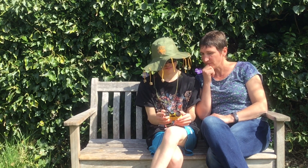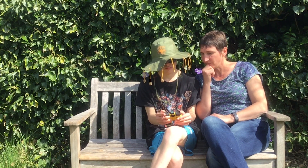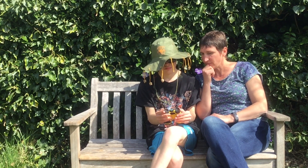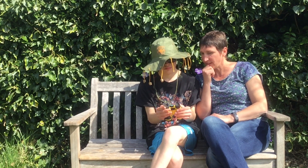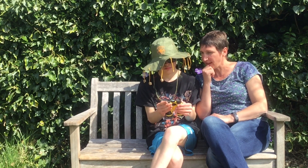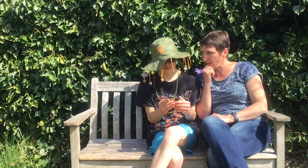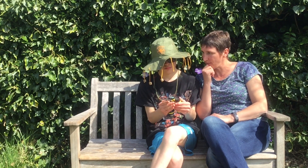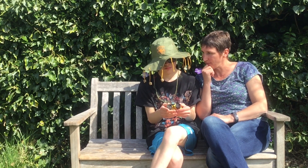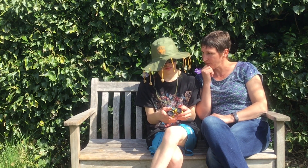Yeah.